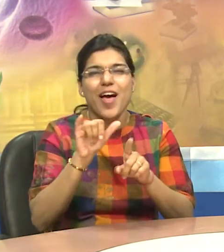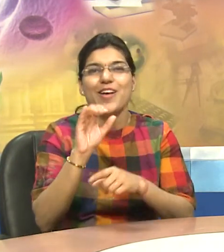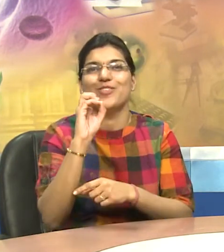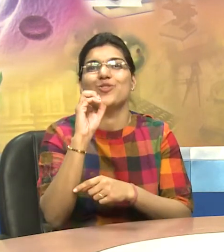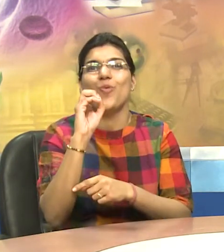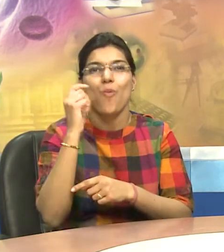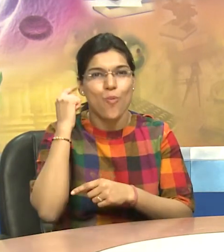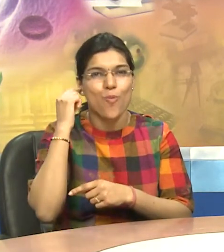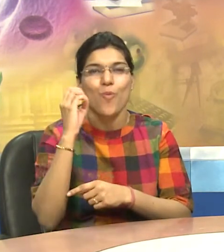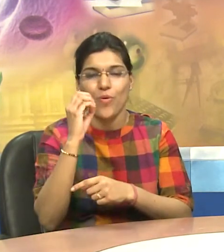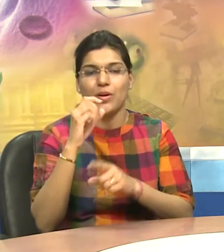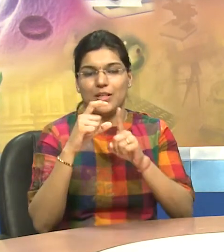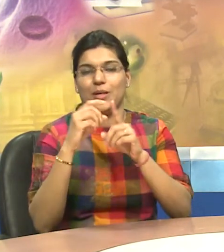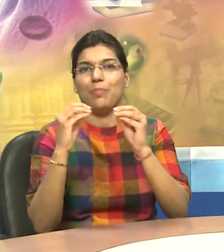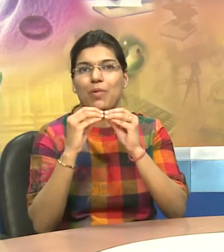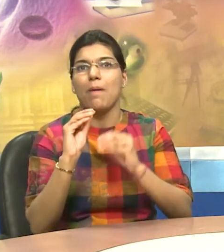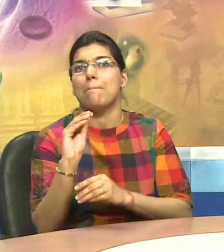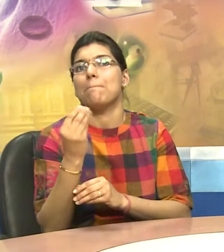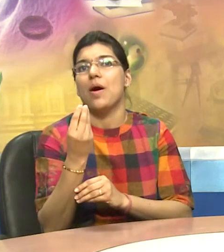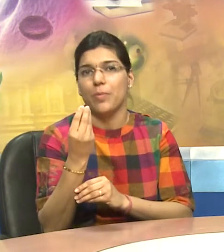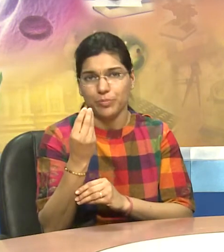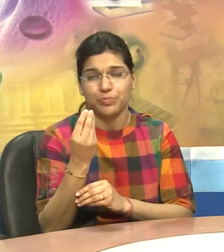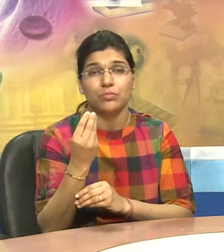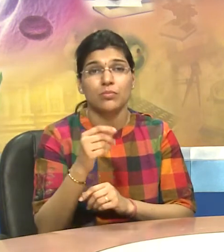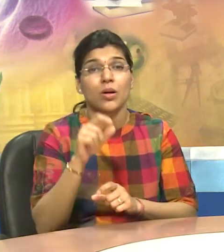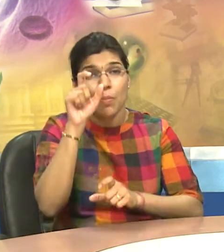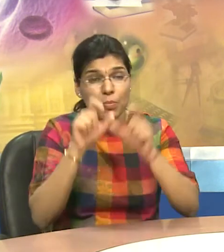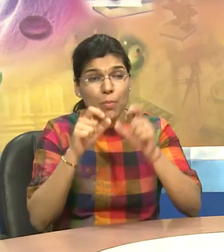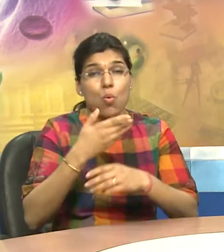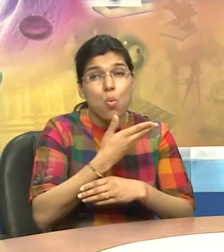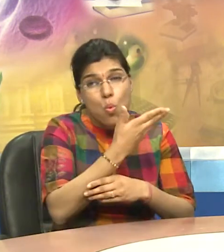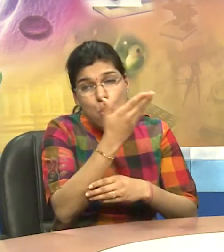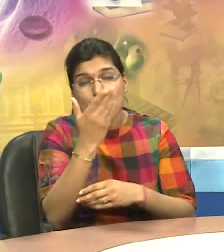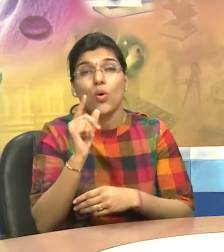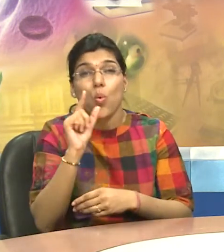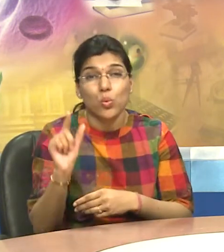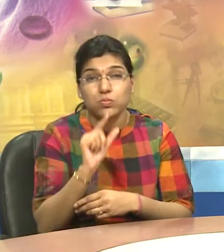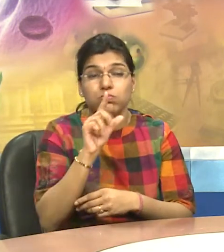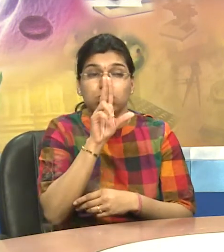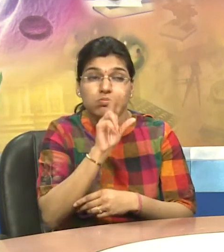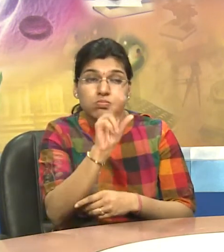will easily understand that. That is of 0 decibels.